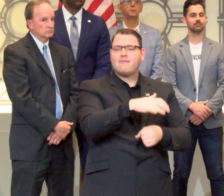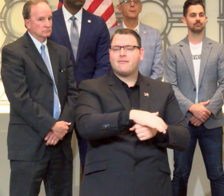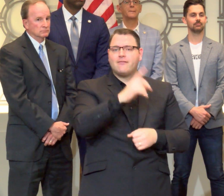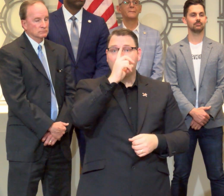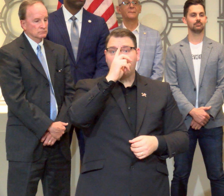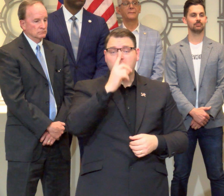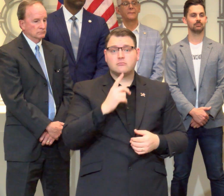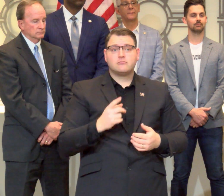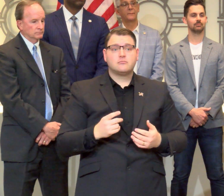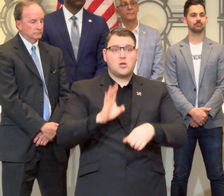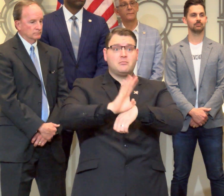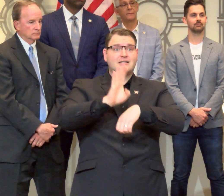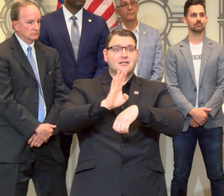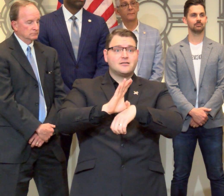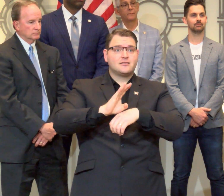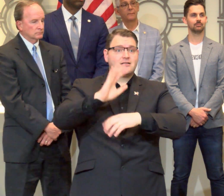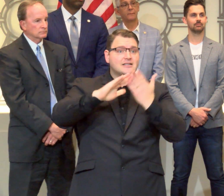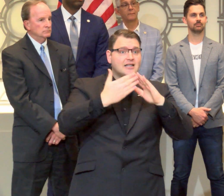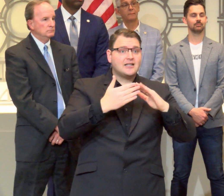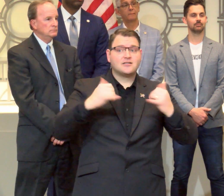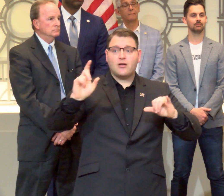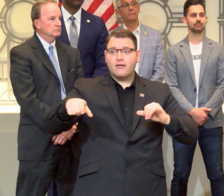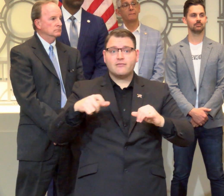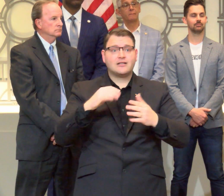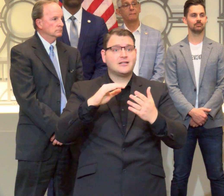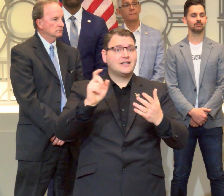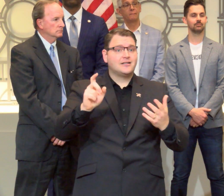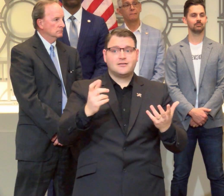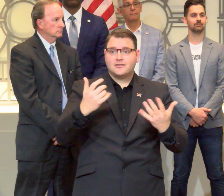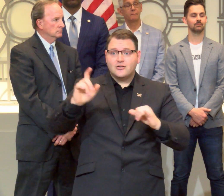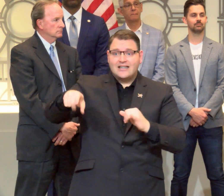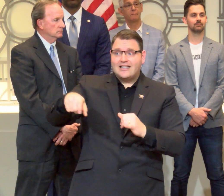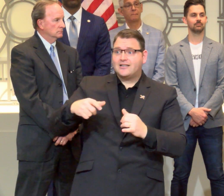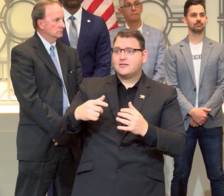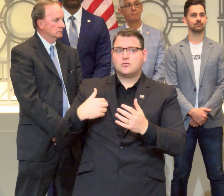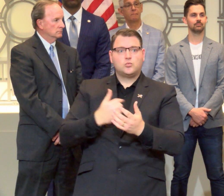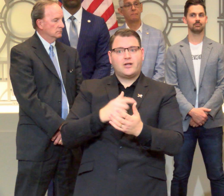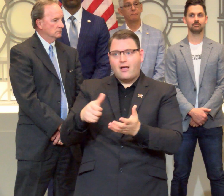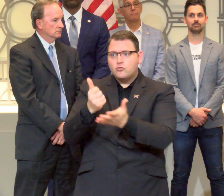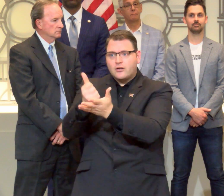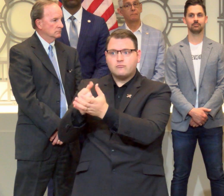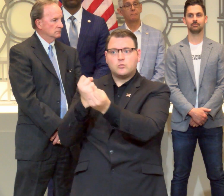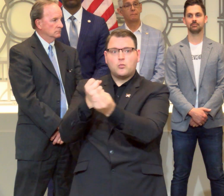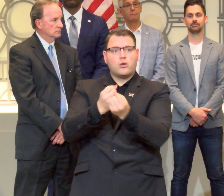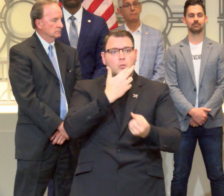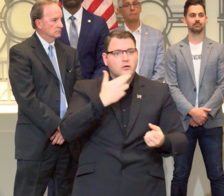needs. So let's just be responsible, and it's important for us to take very measured steps.